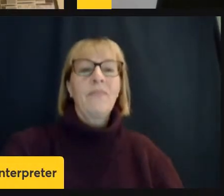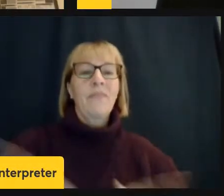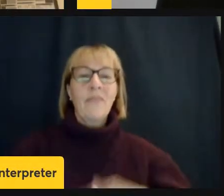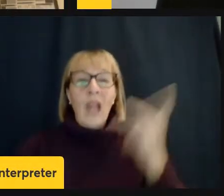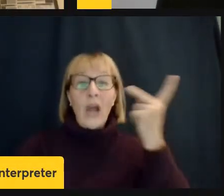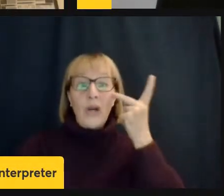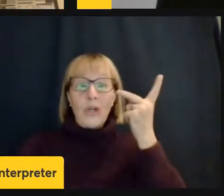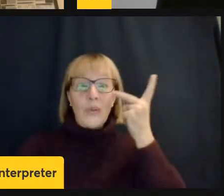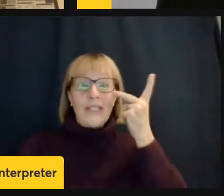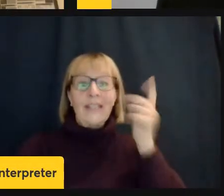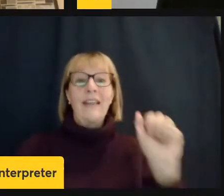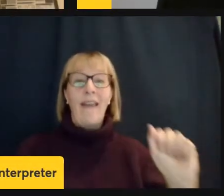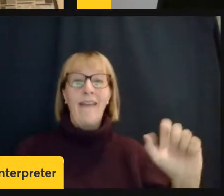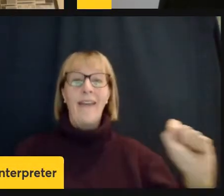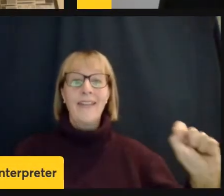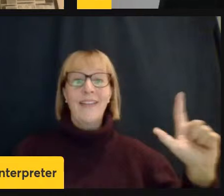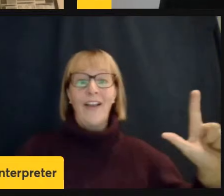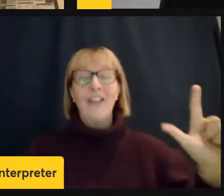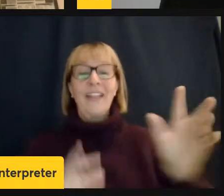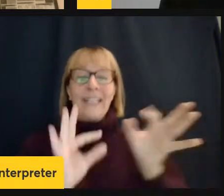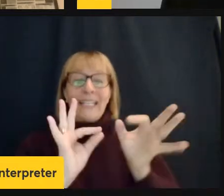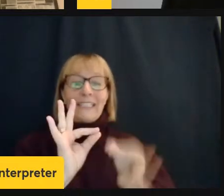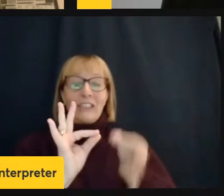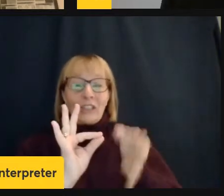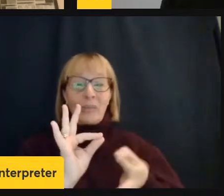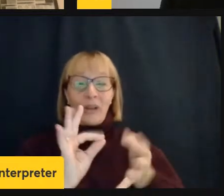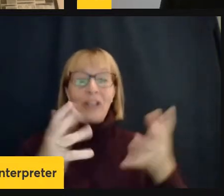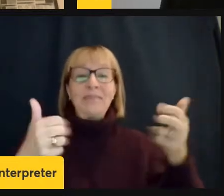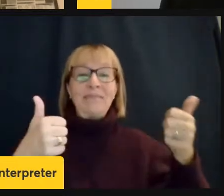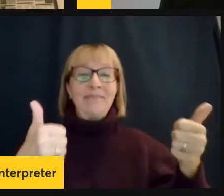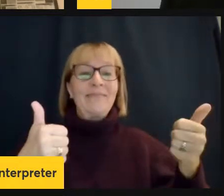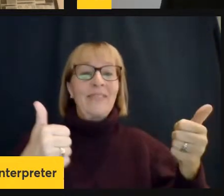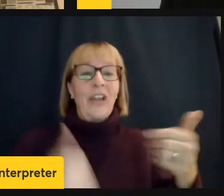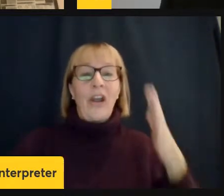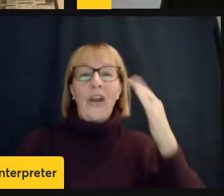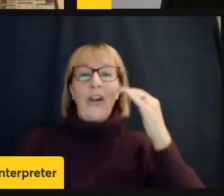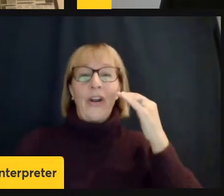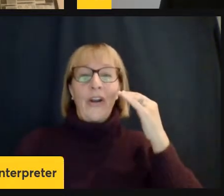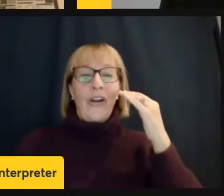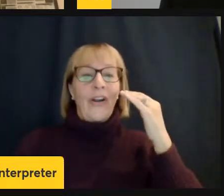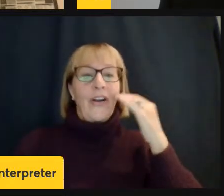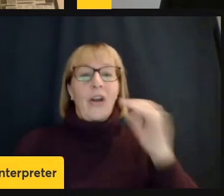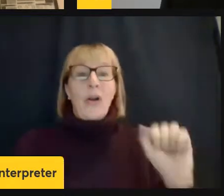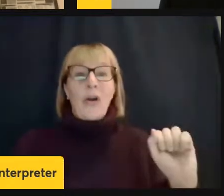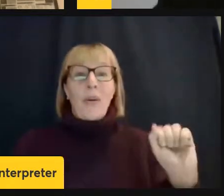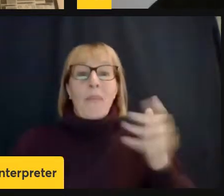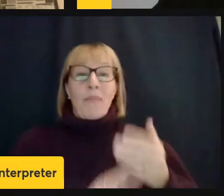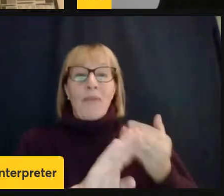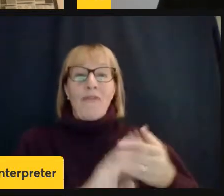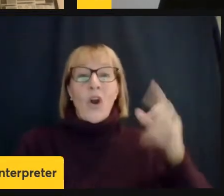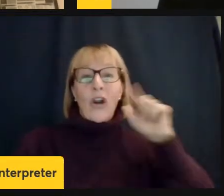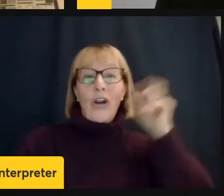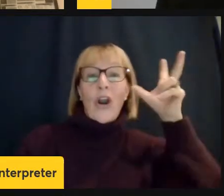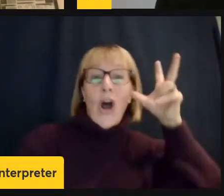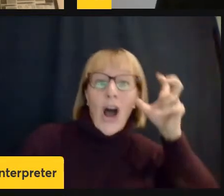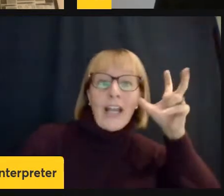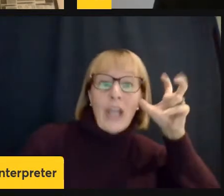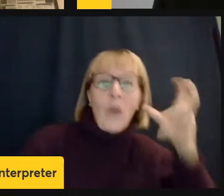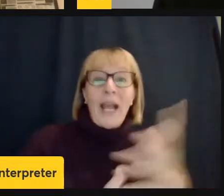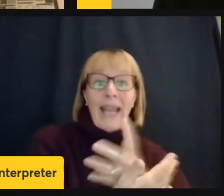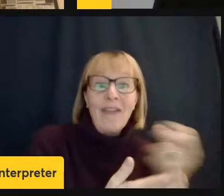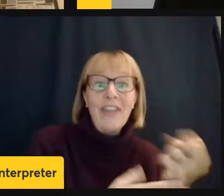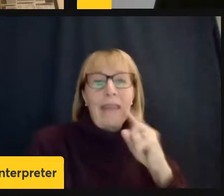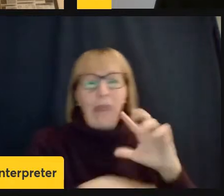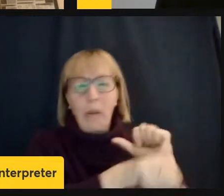our ASL interpreter. Just so you know, her headphones and audio wasn't working, but I can tell that